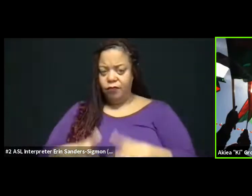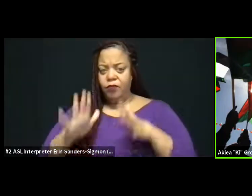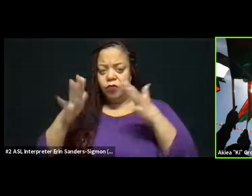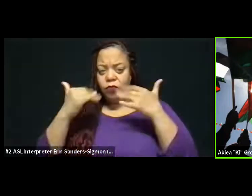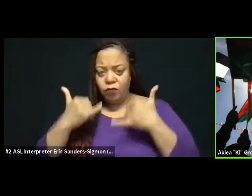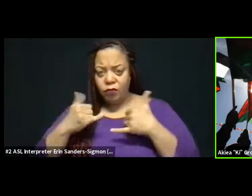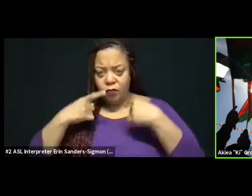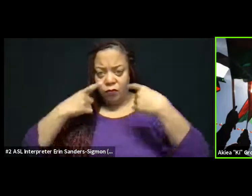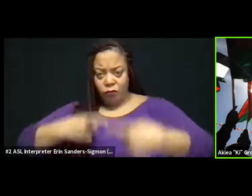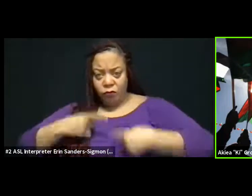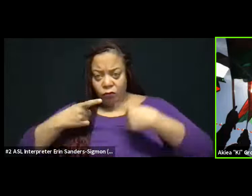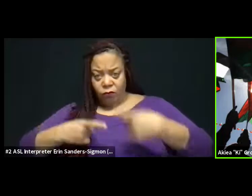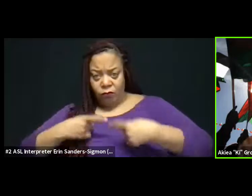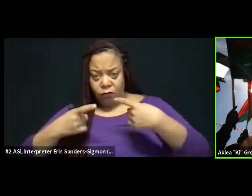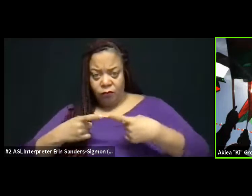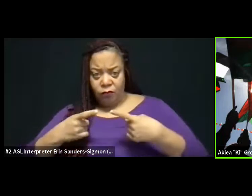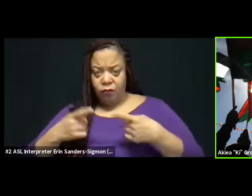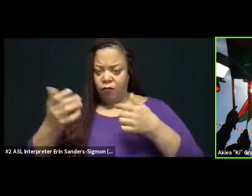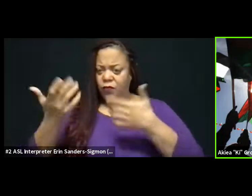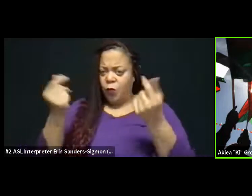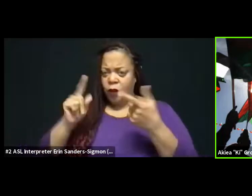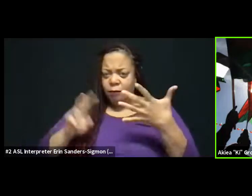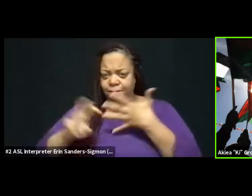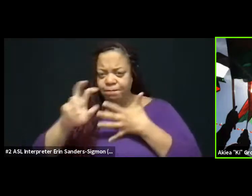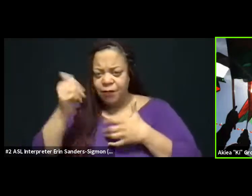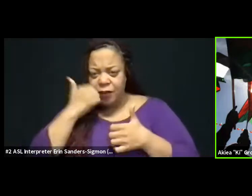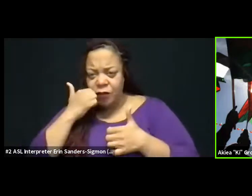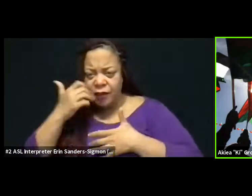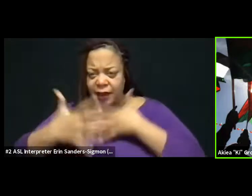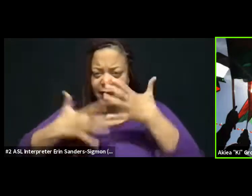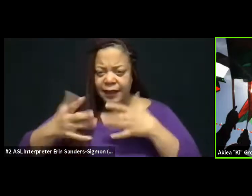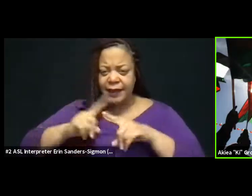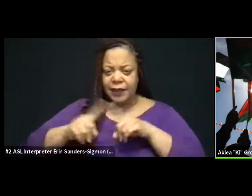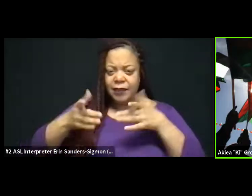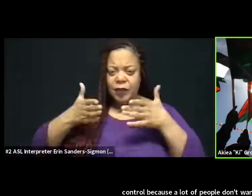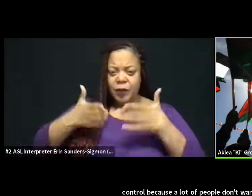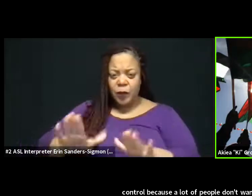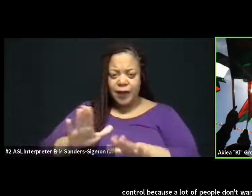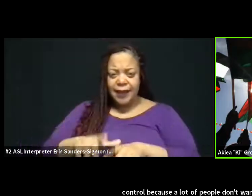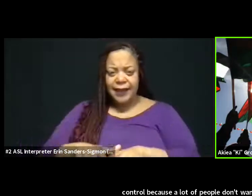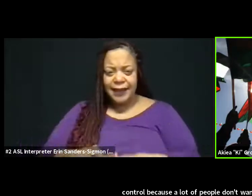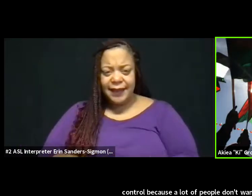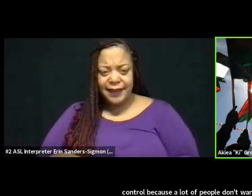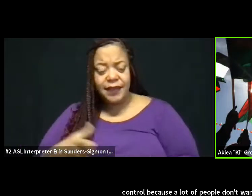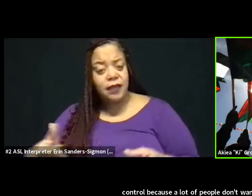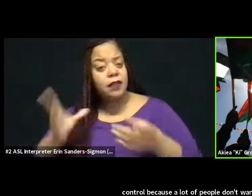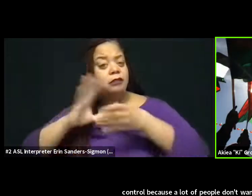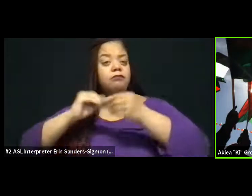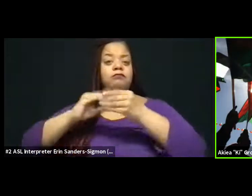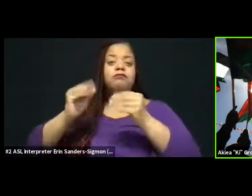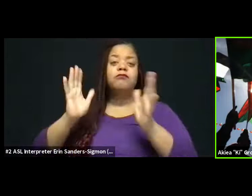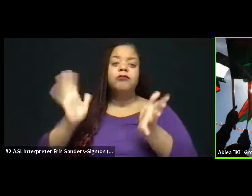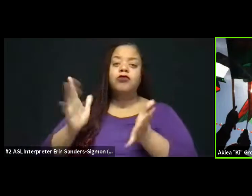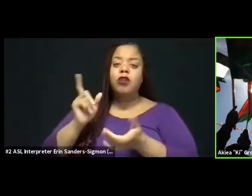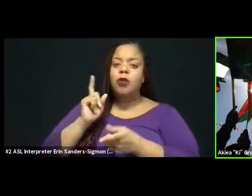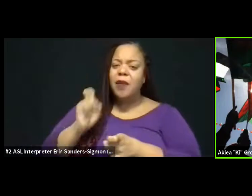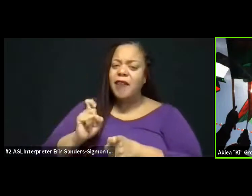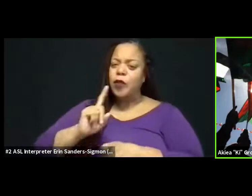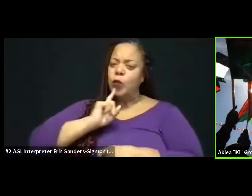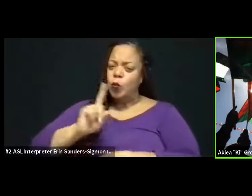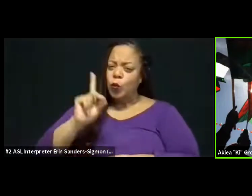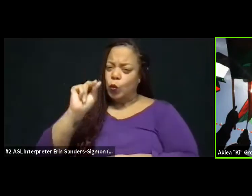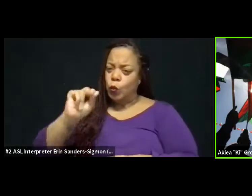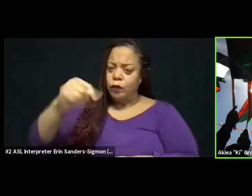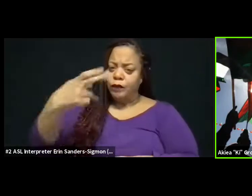know, abolition isn't just like a pedagogical praxis, it's a life praxis. And so if we can't figure out the